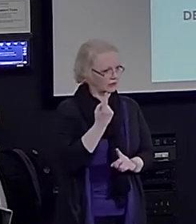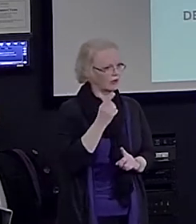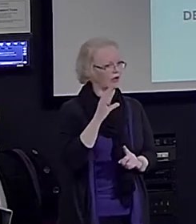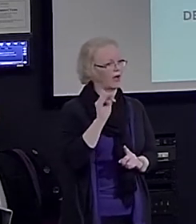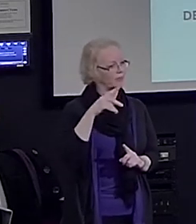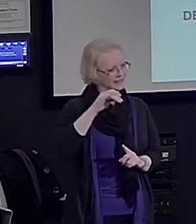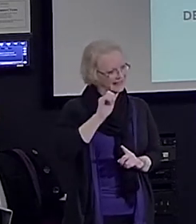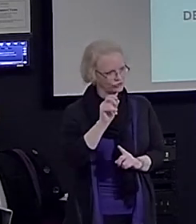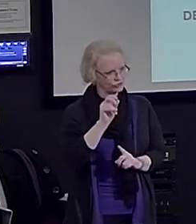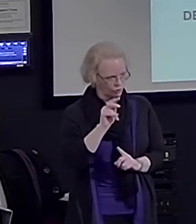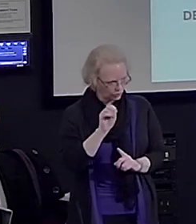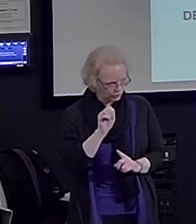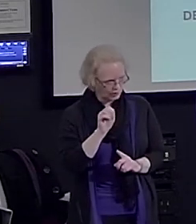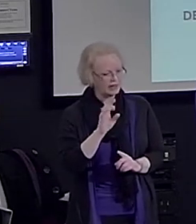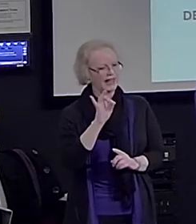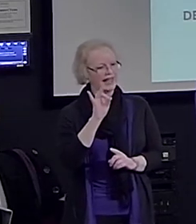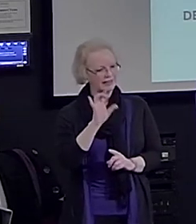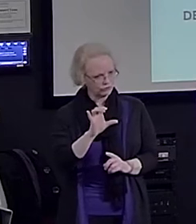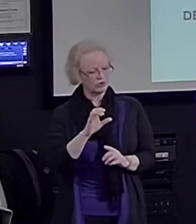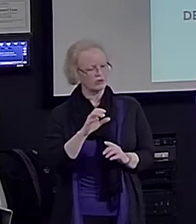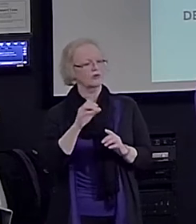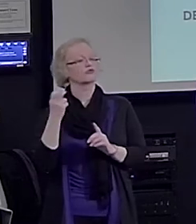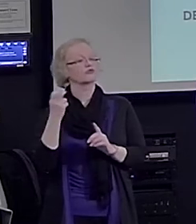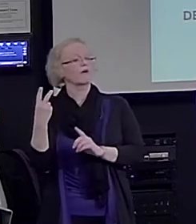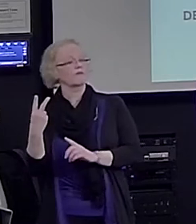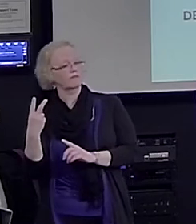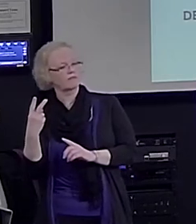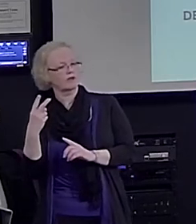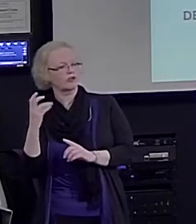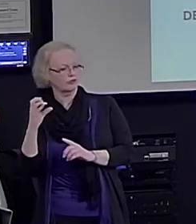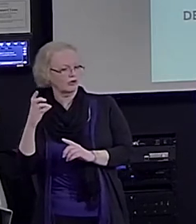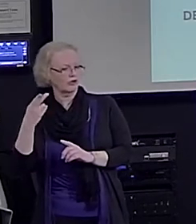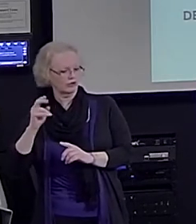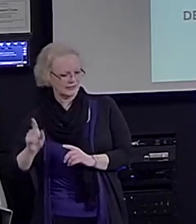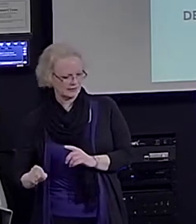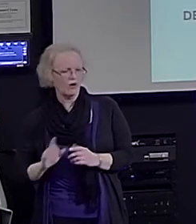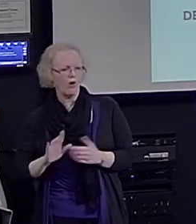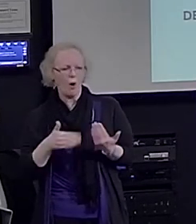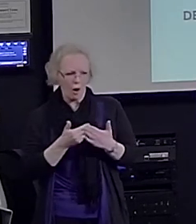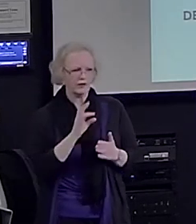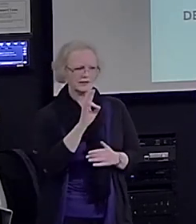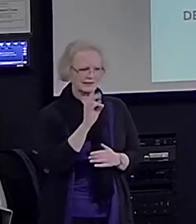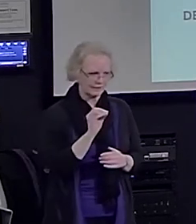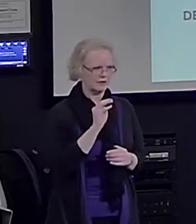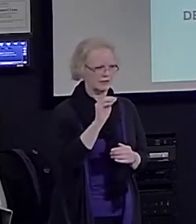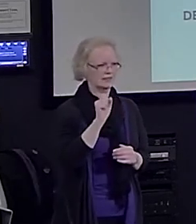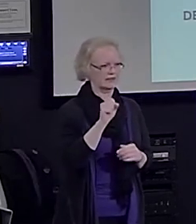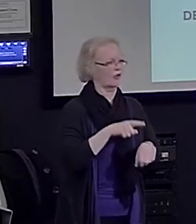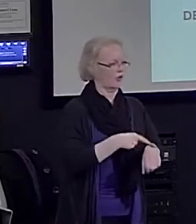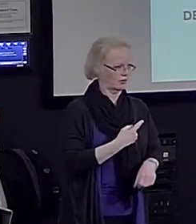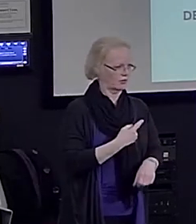differed in frequency 800 versus 1200 Hertz these were all 770 millisecond long